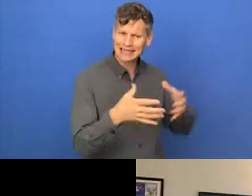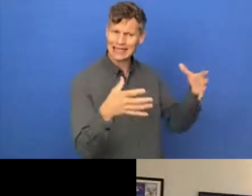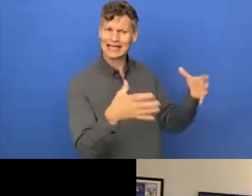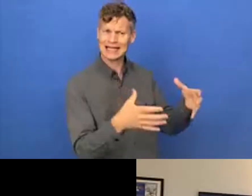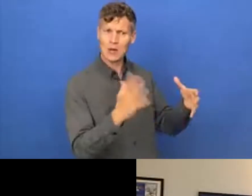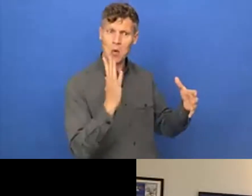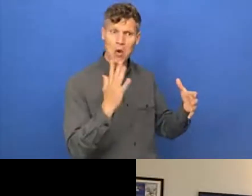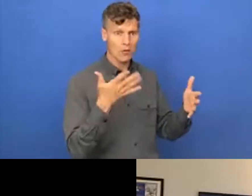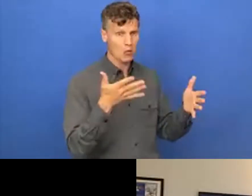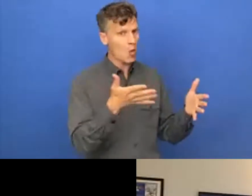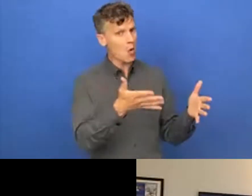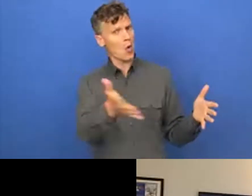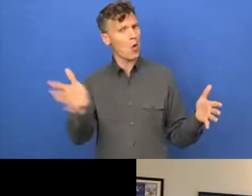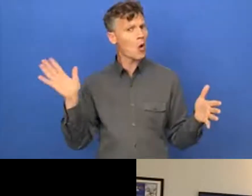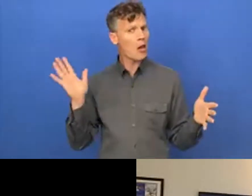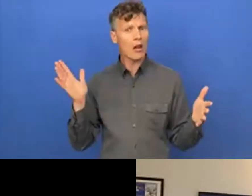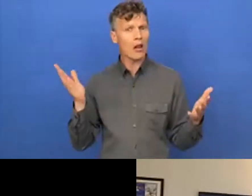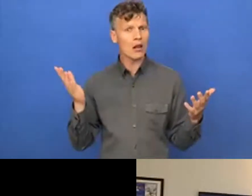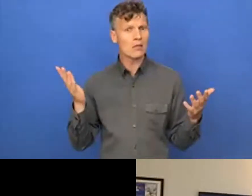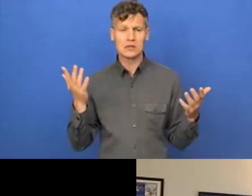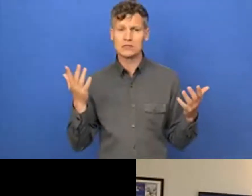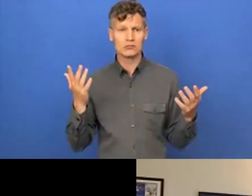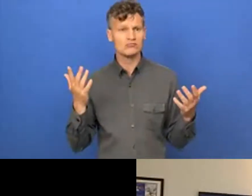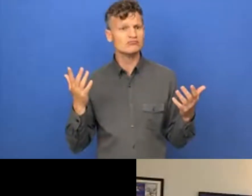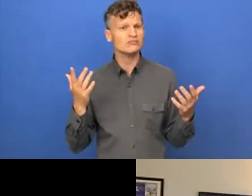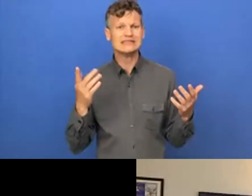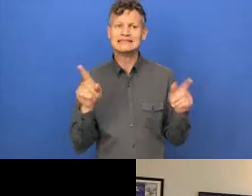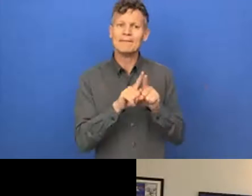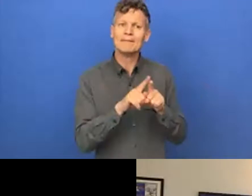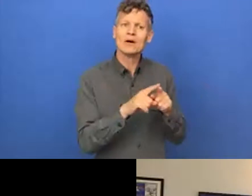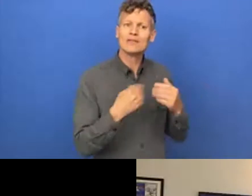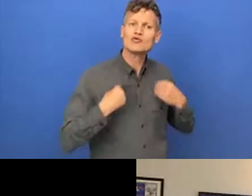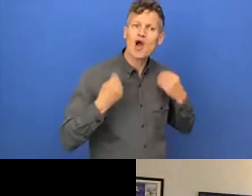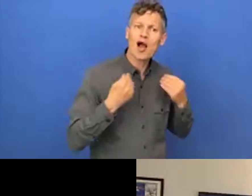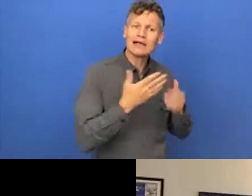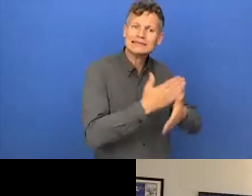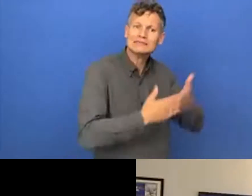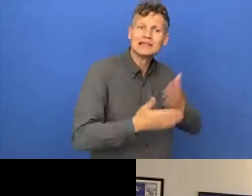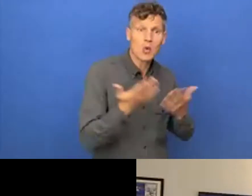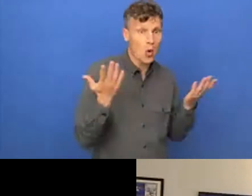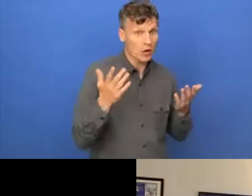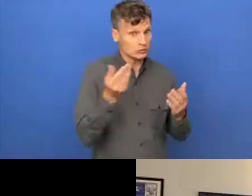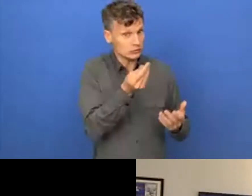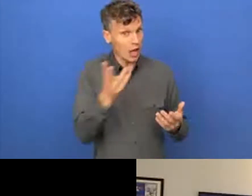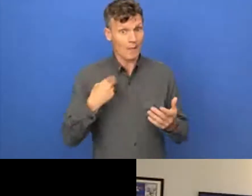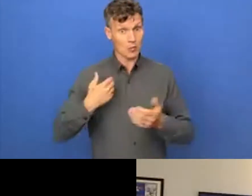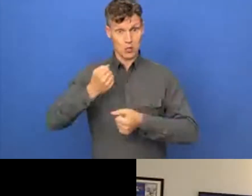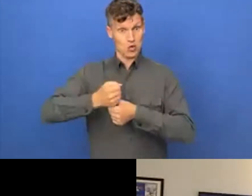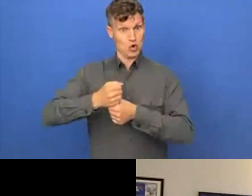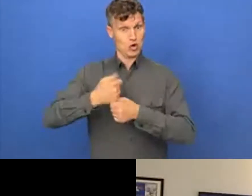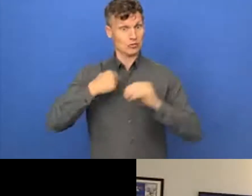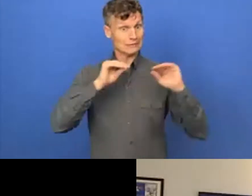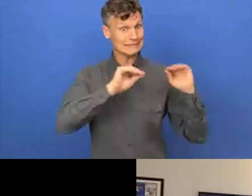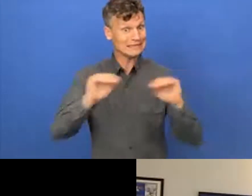whole school community, teachers, staff with disabilities, and whether there's a link with the overall ethos of the